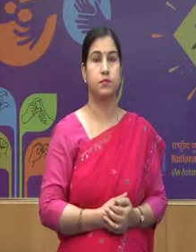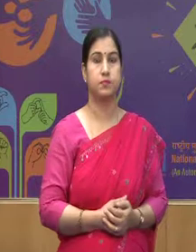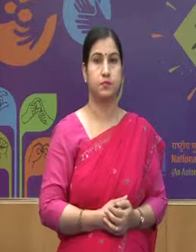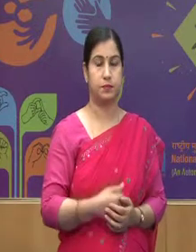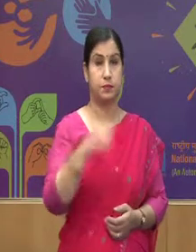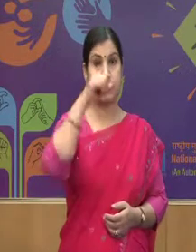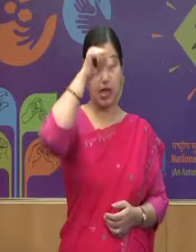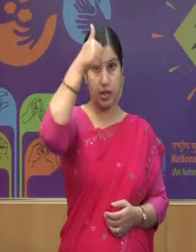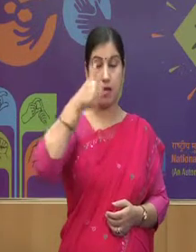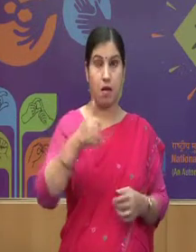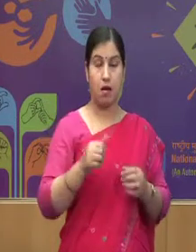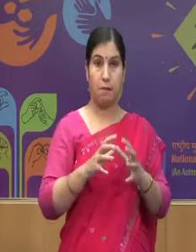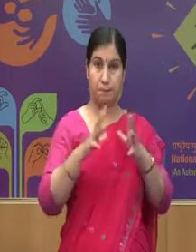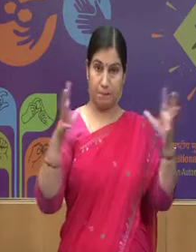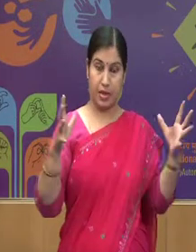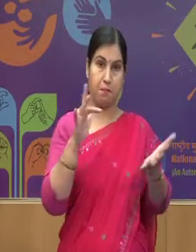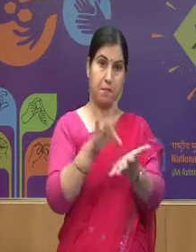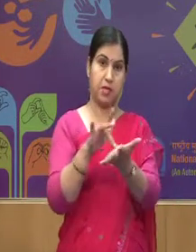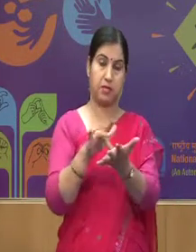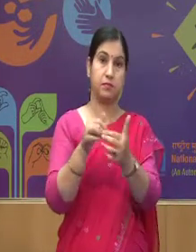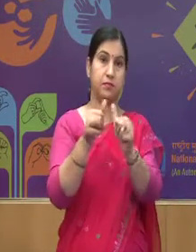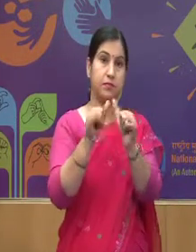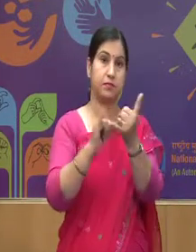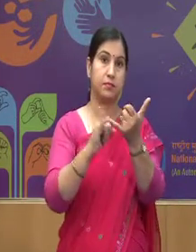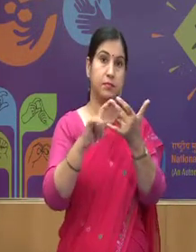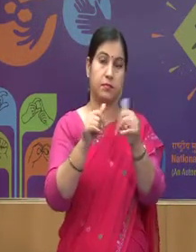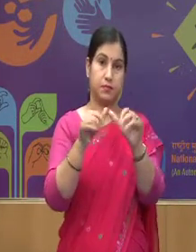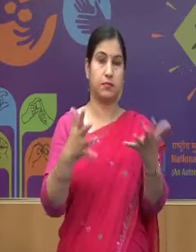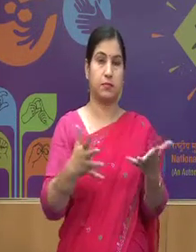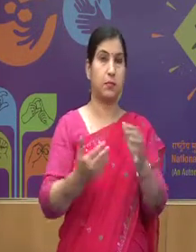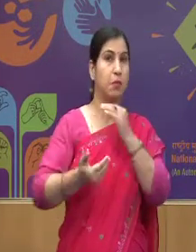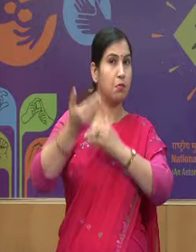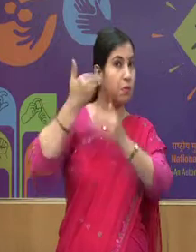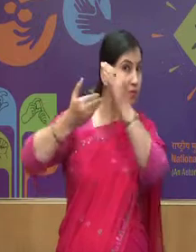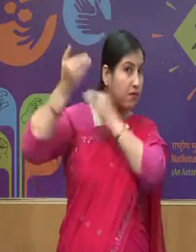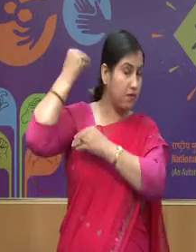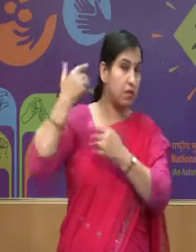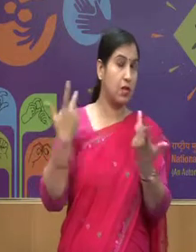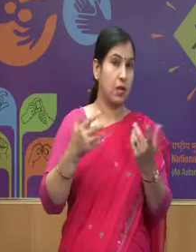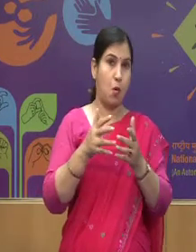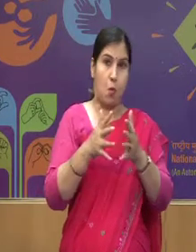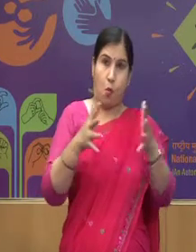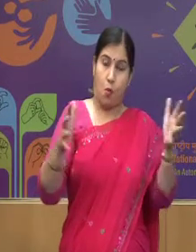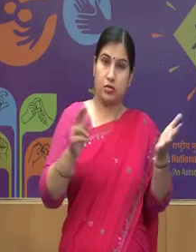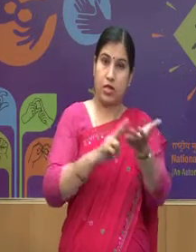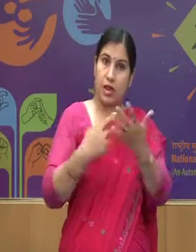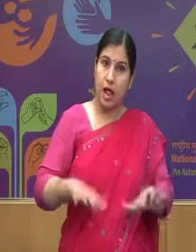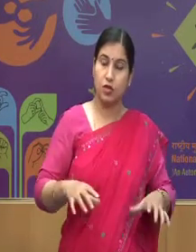India was a big Asian nation with a historic civilization and vast natural